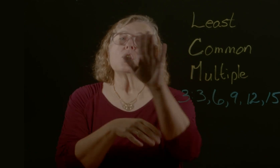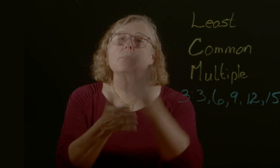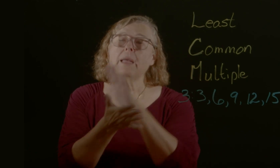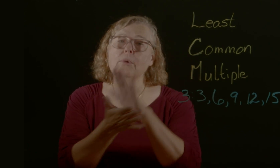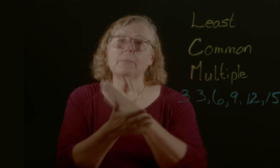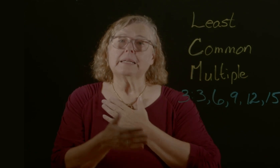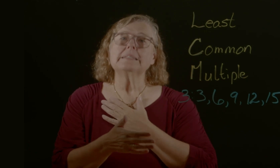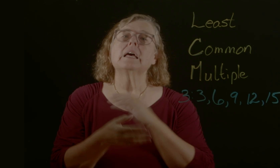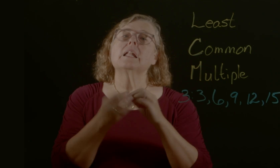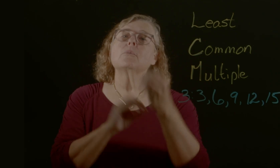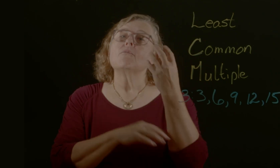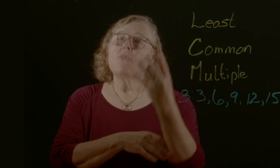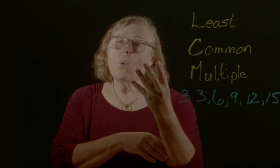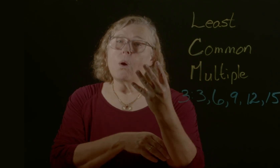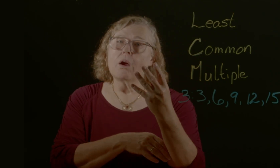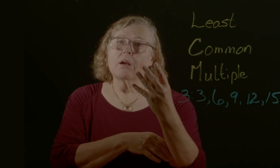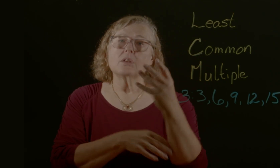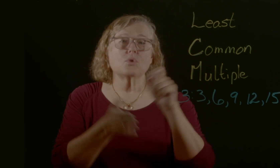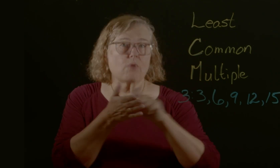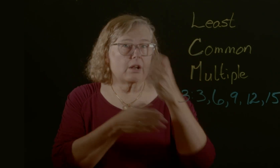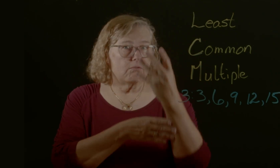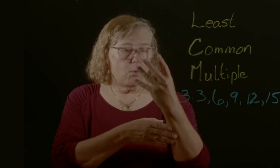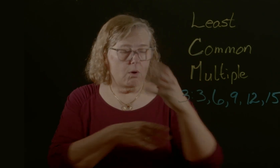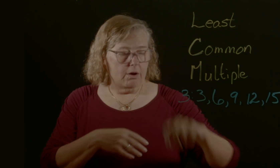on your paper, please. Would you write down the skip counting for 4?